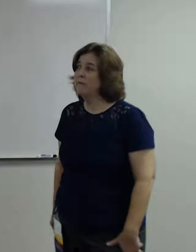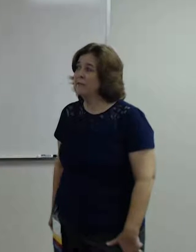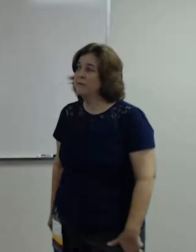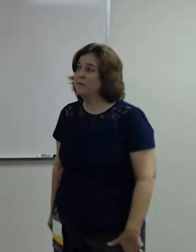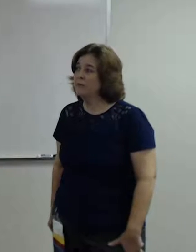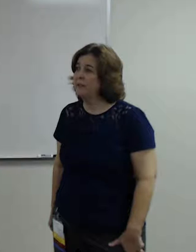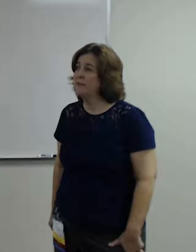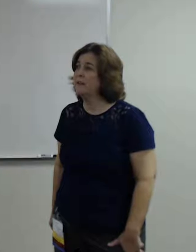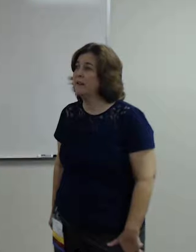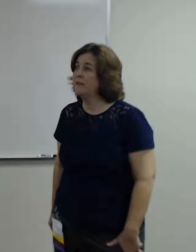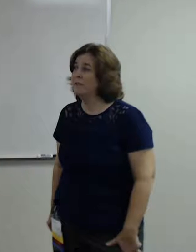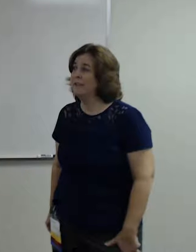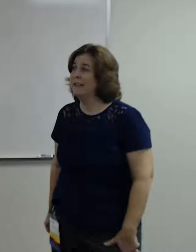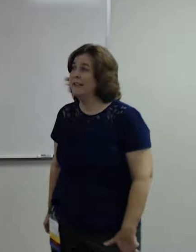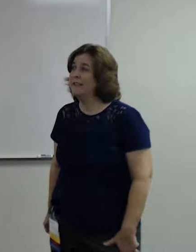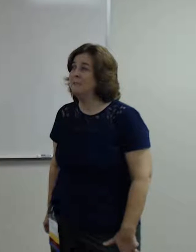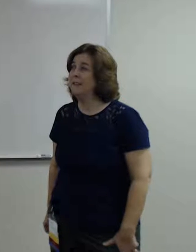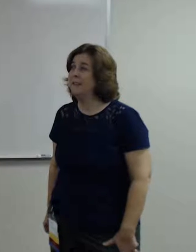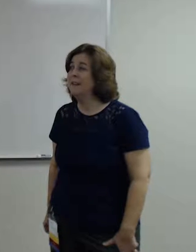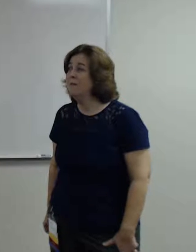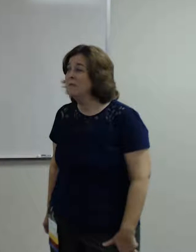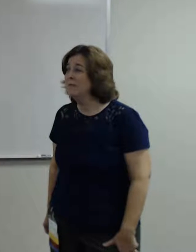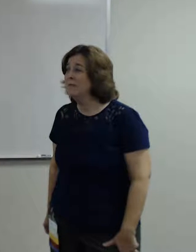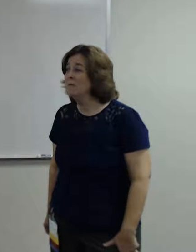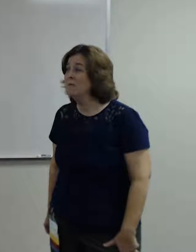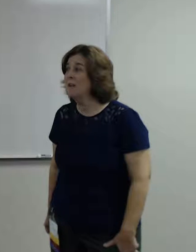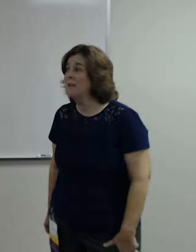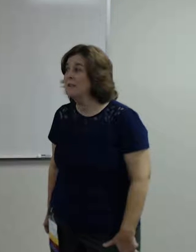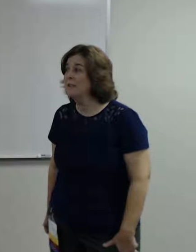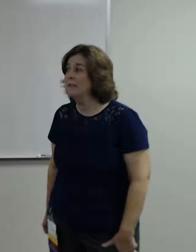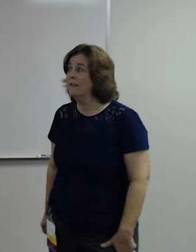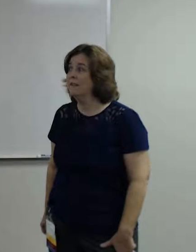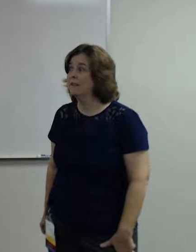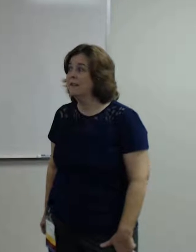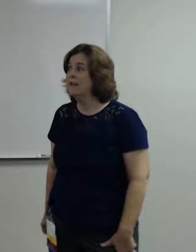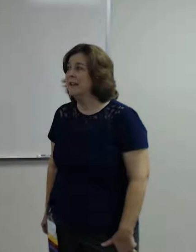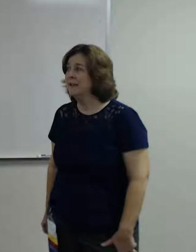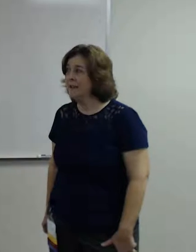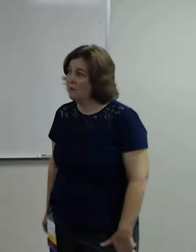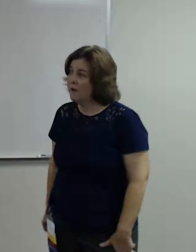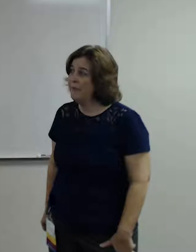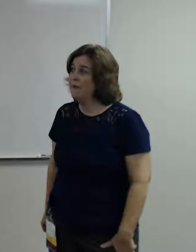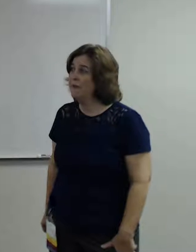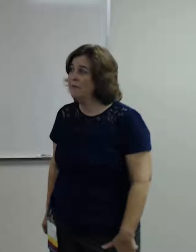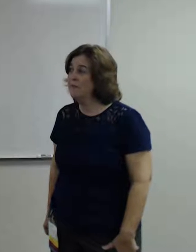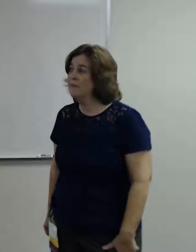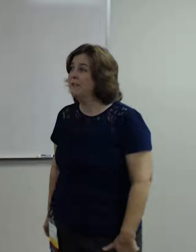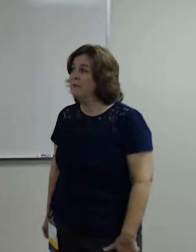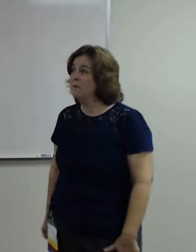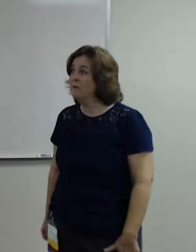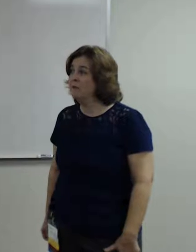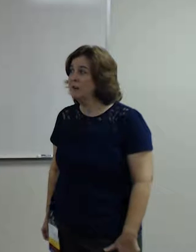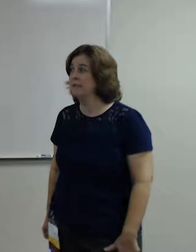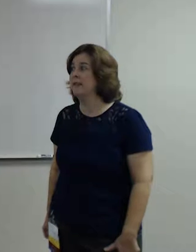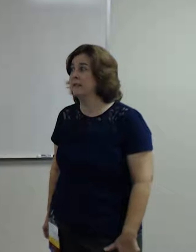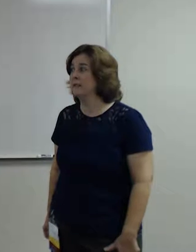feel that their skills are not as good as they need to be. And I want to see them grow their skills and tell them, go out there in the community, go to workshops like this